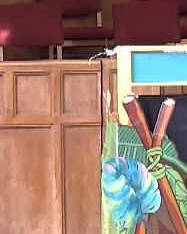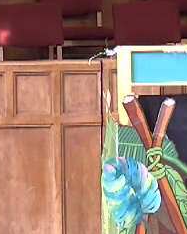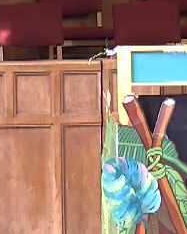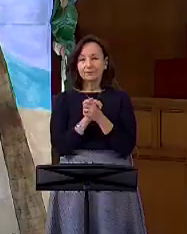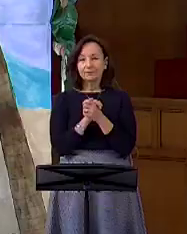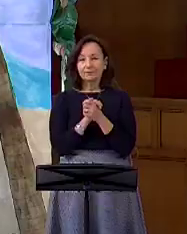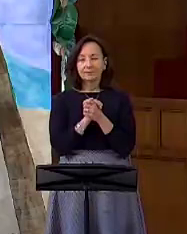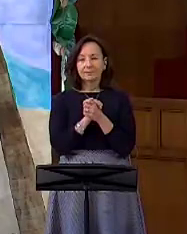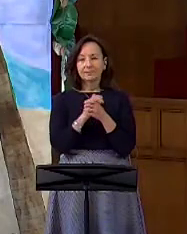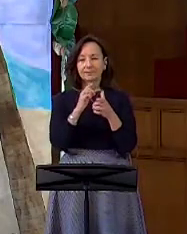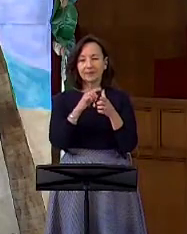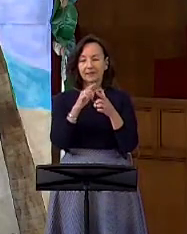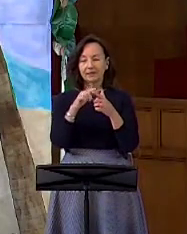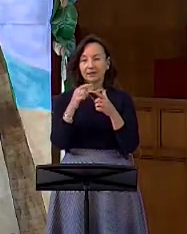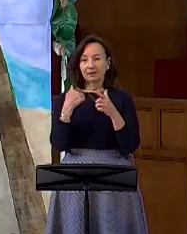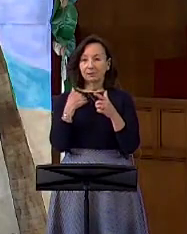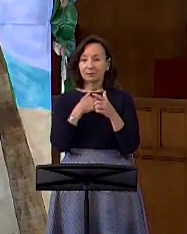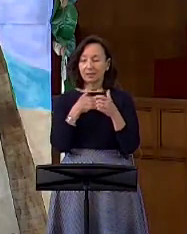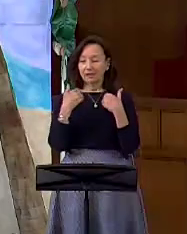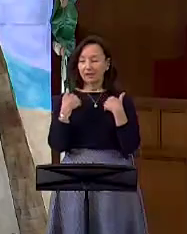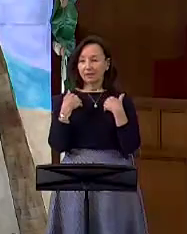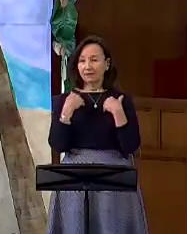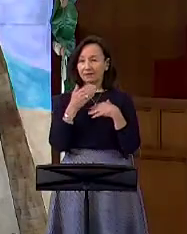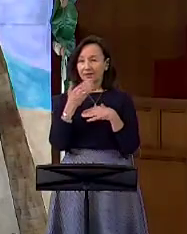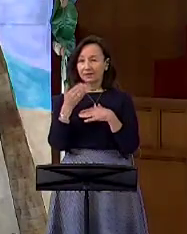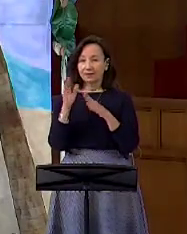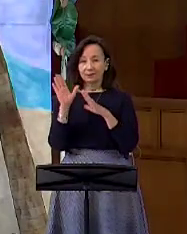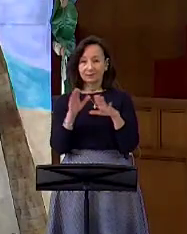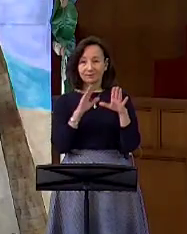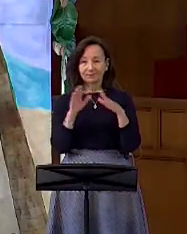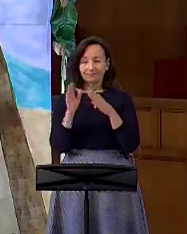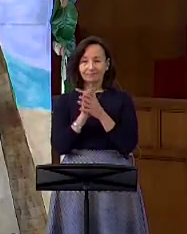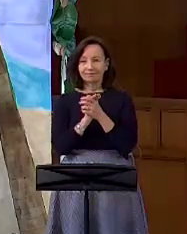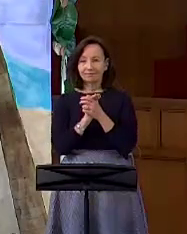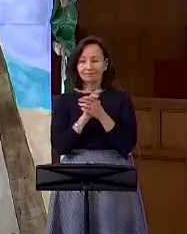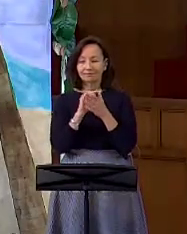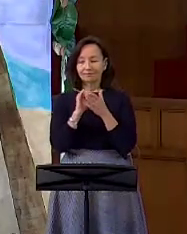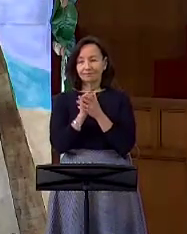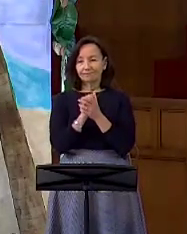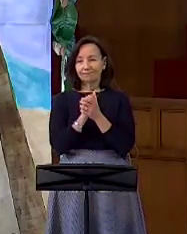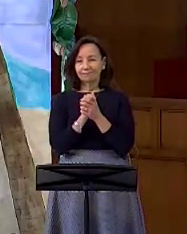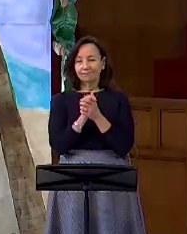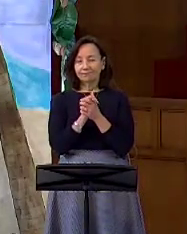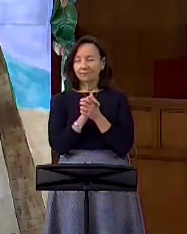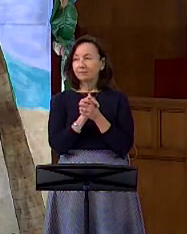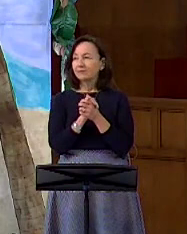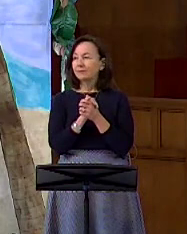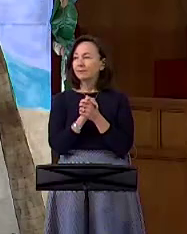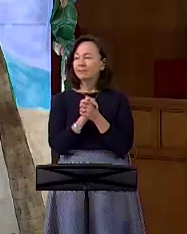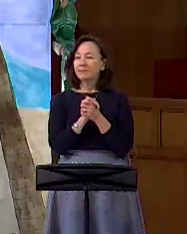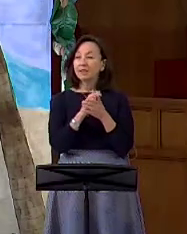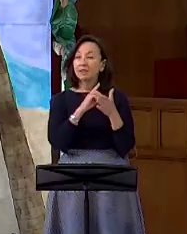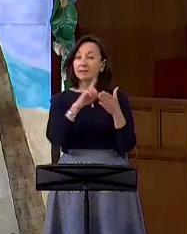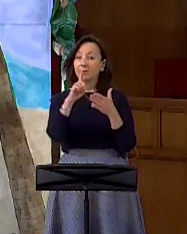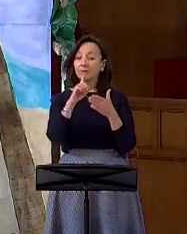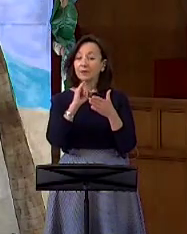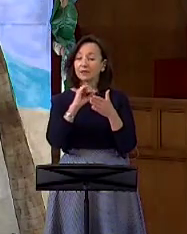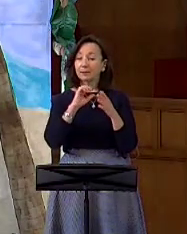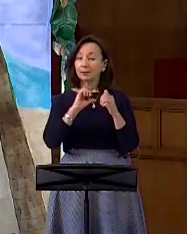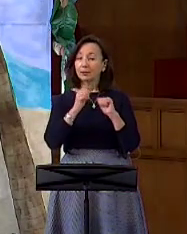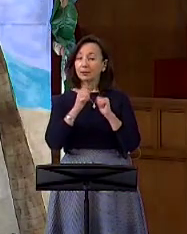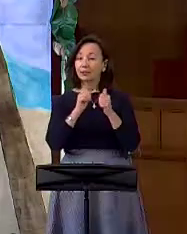and then we all have our routine, what that is, that happens after that. So this week I'm going to challenge